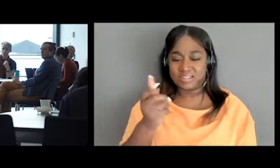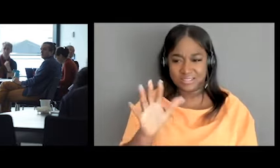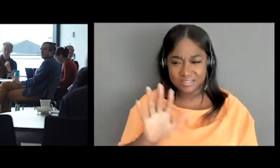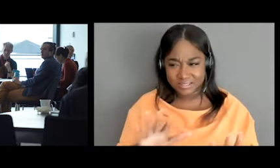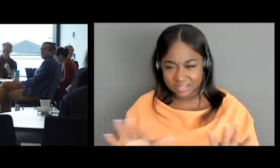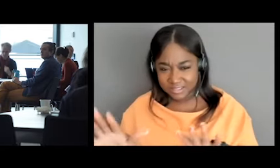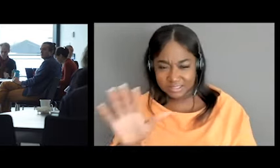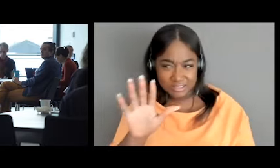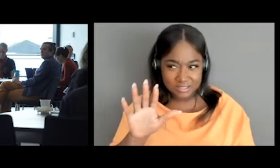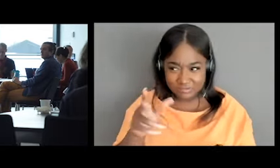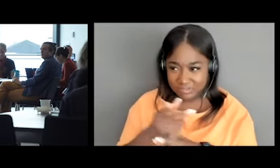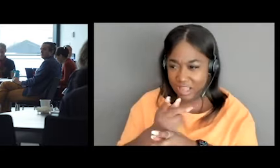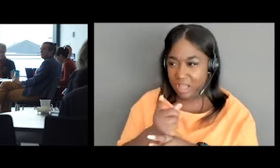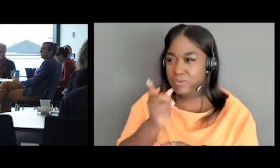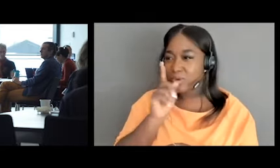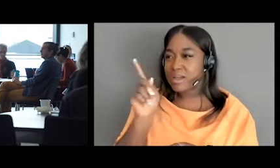disabilities because they are not